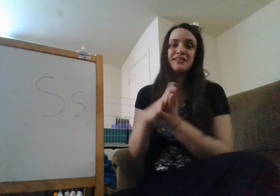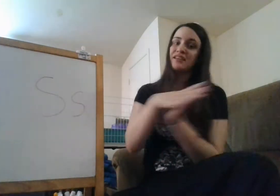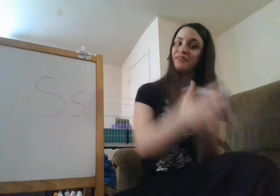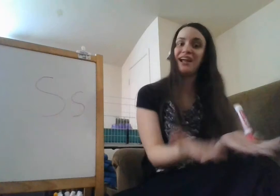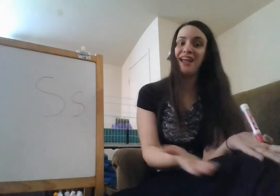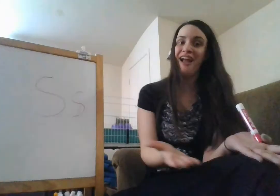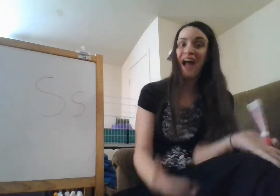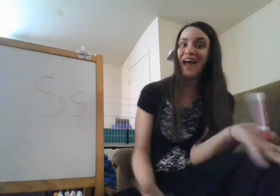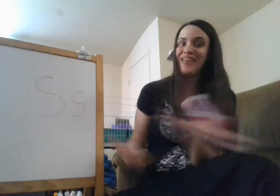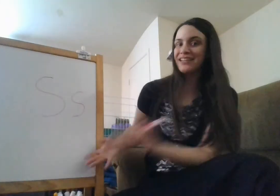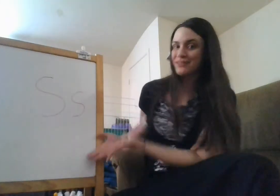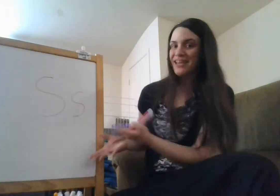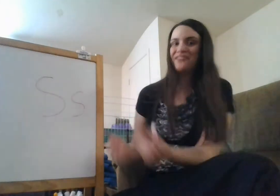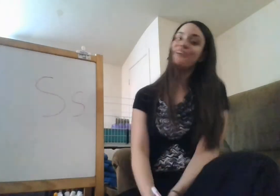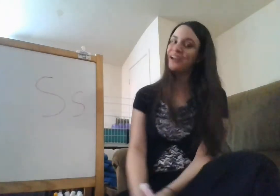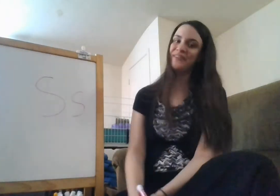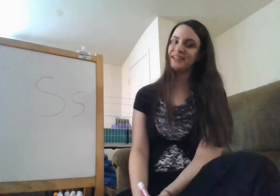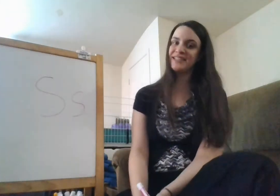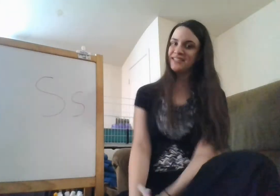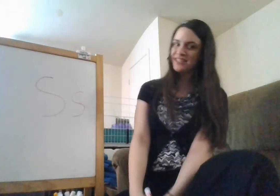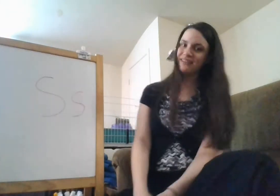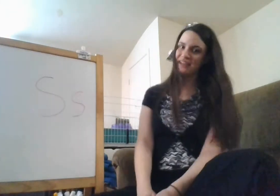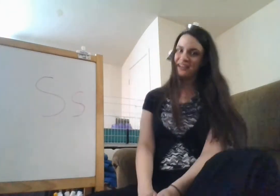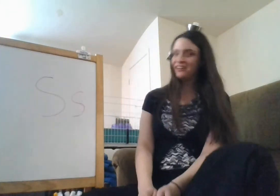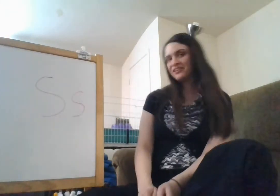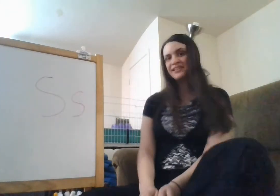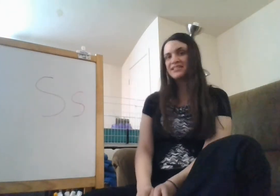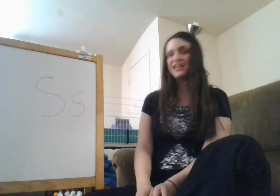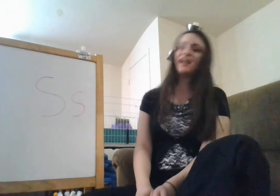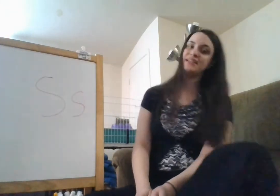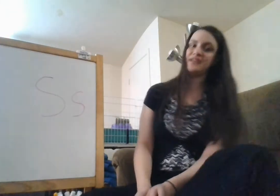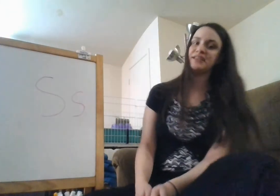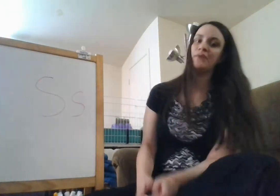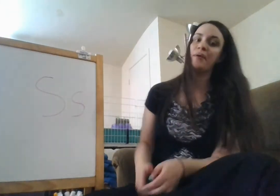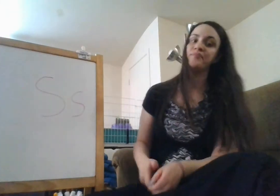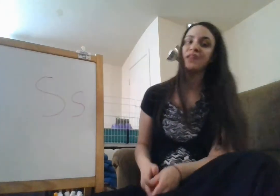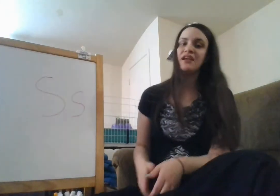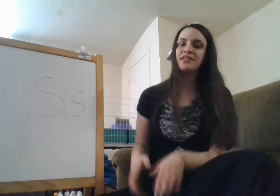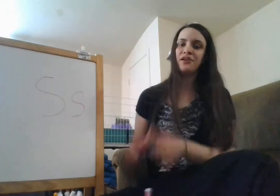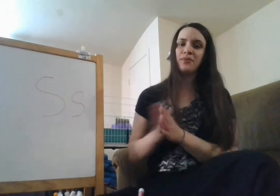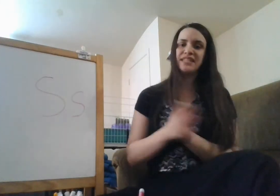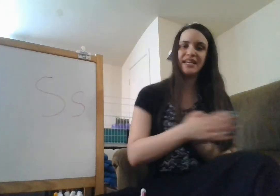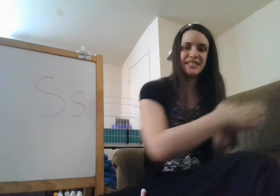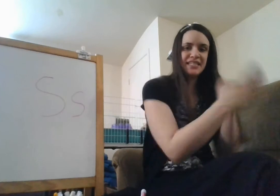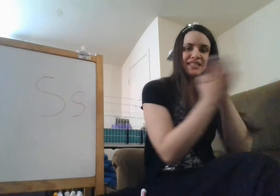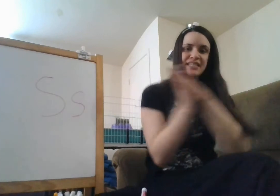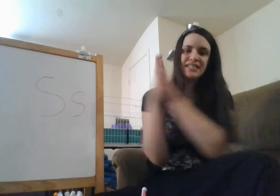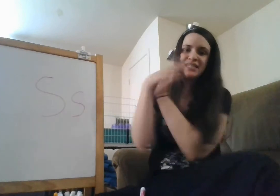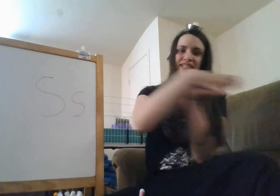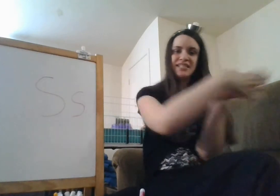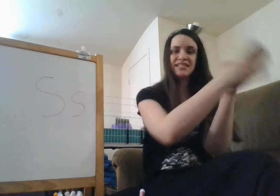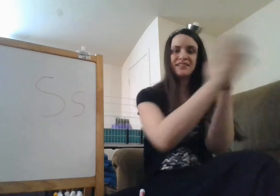S, right? And that's what sound our letter makes. It's a snake letter. It looks like a snake and sounds like one. So could we say S